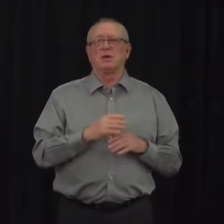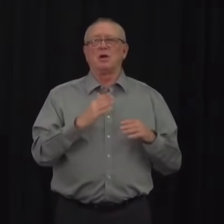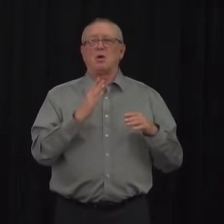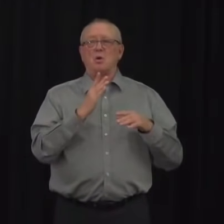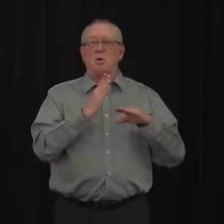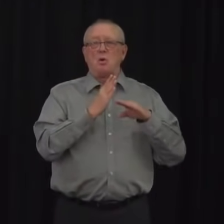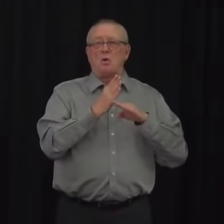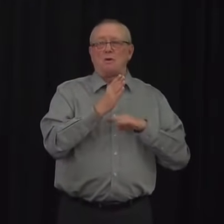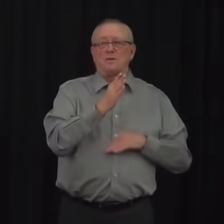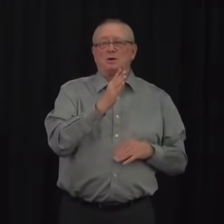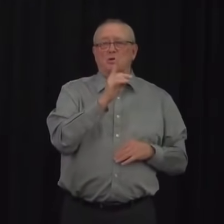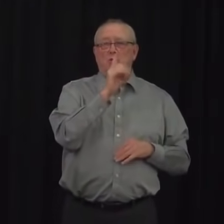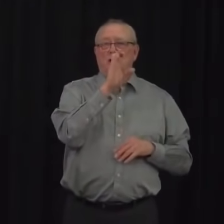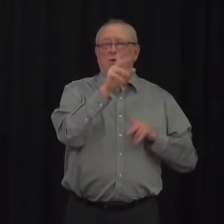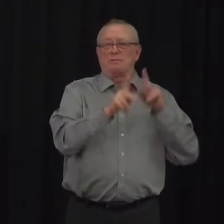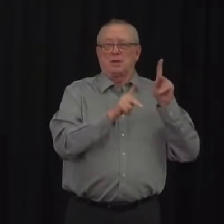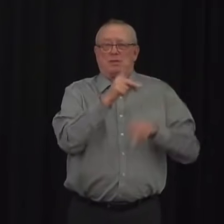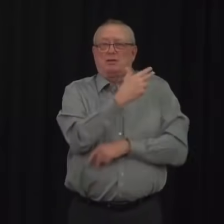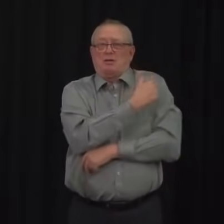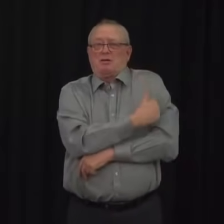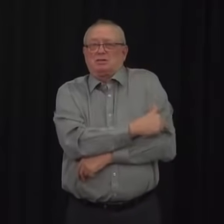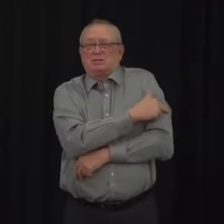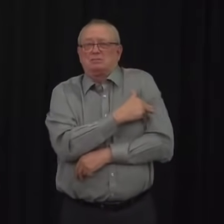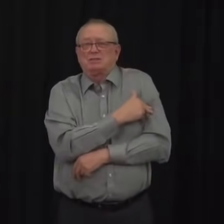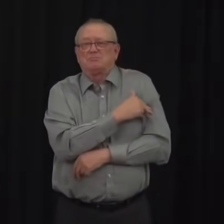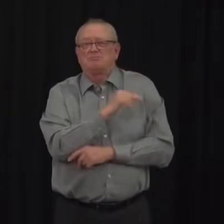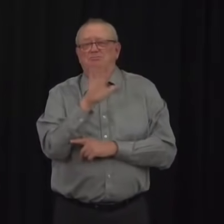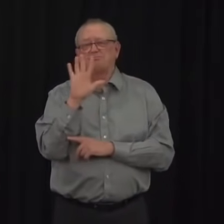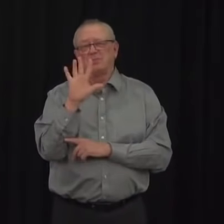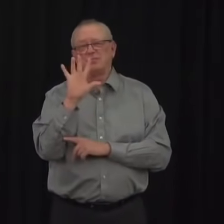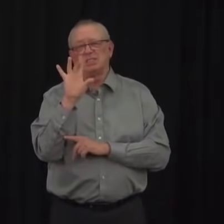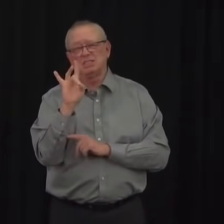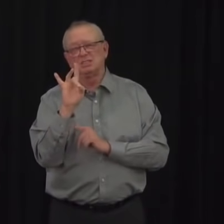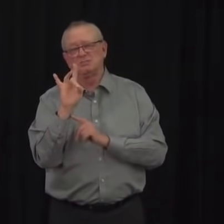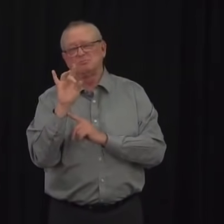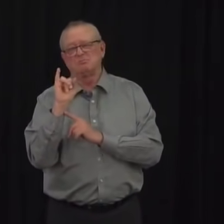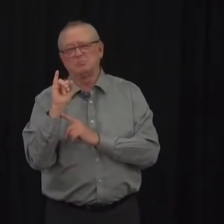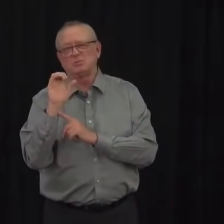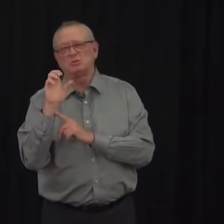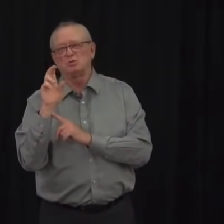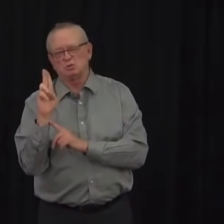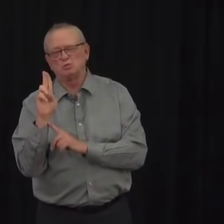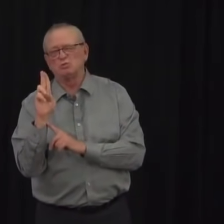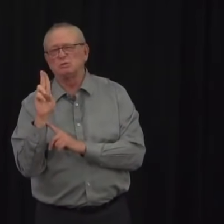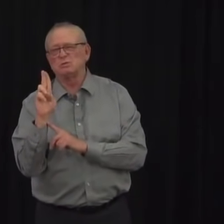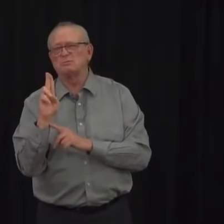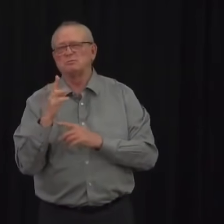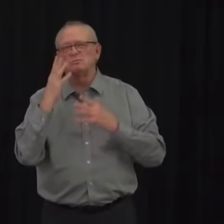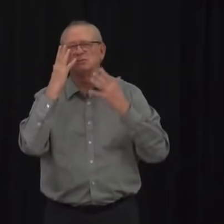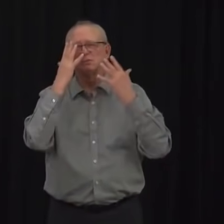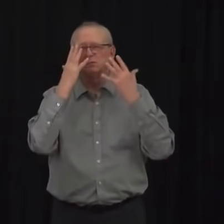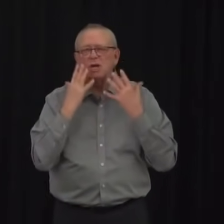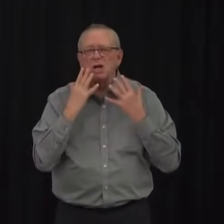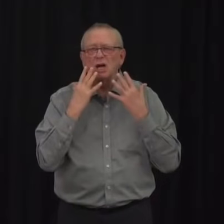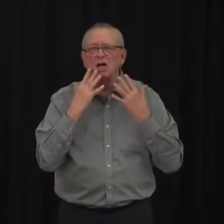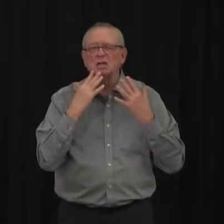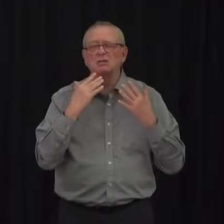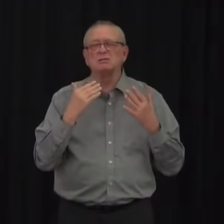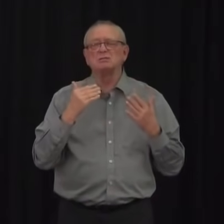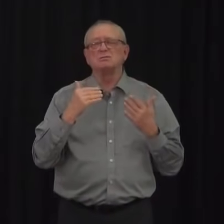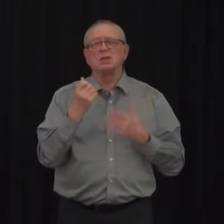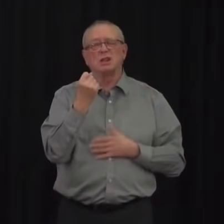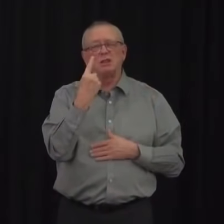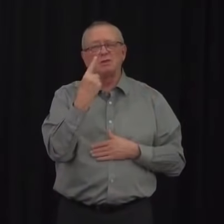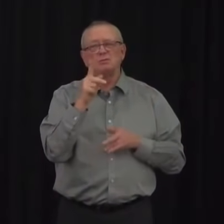ICU. Sadly, I must report 11 new deaths over the past 24 hours.